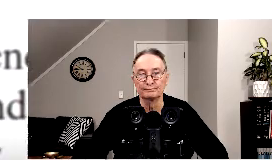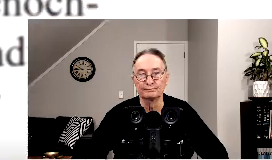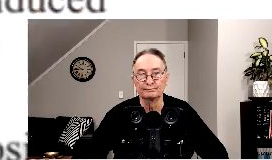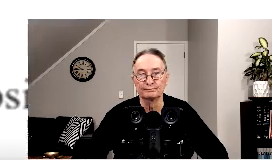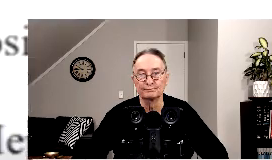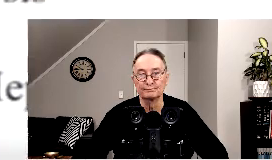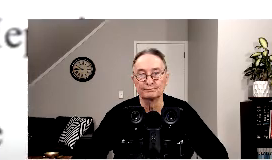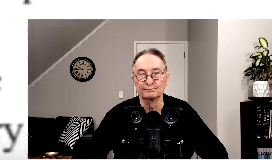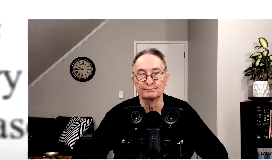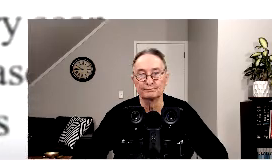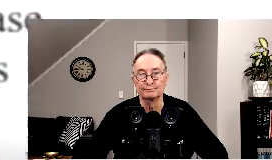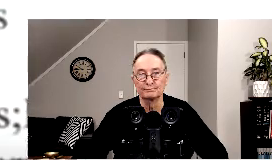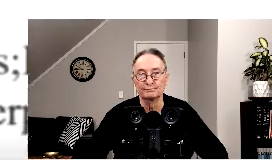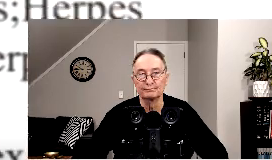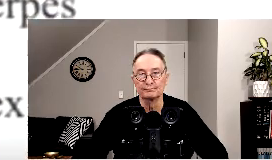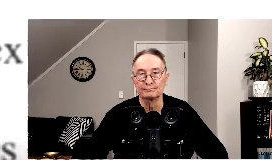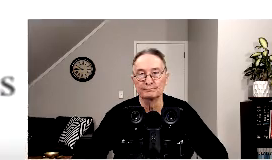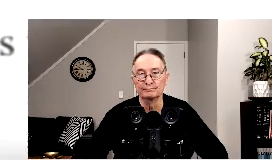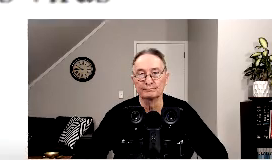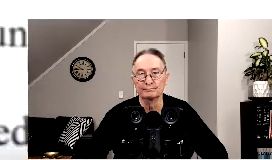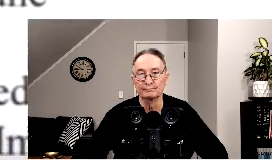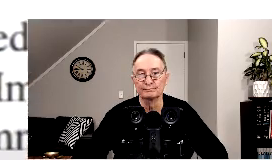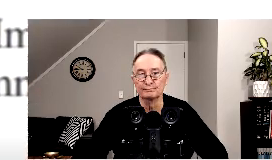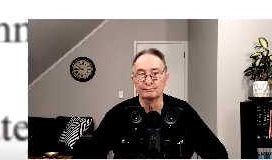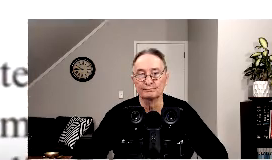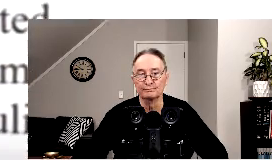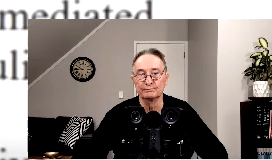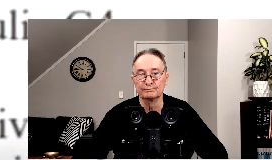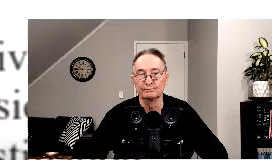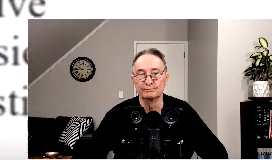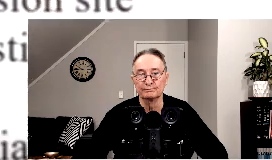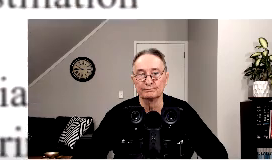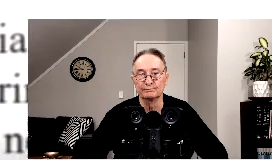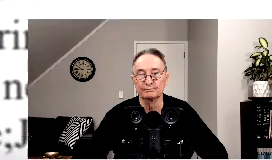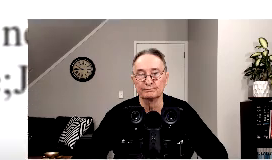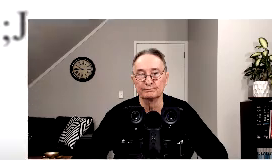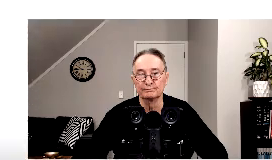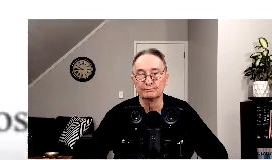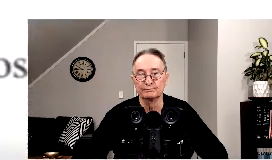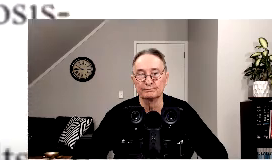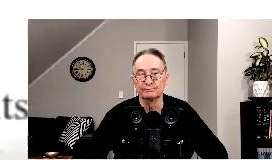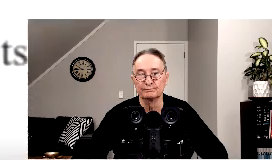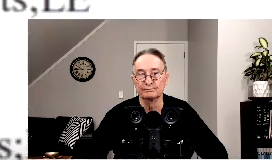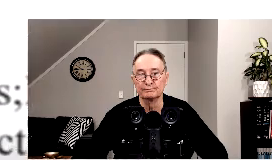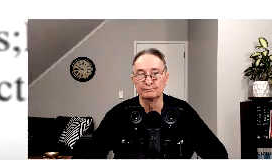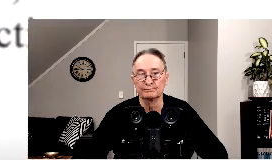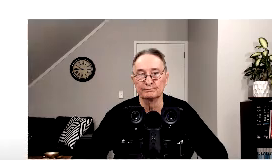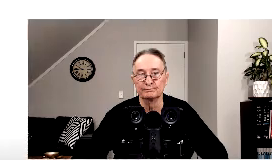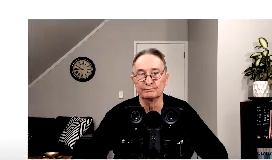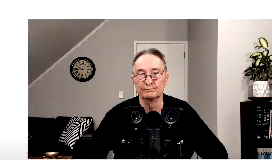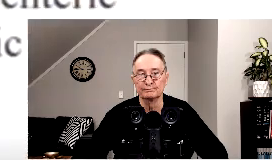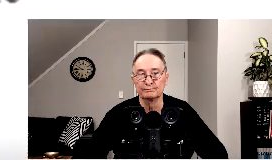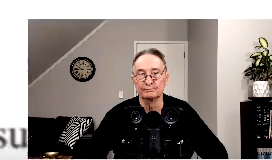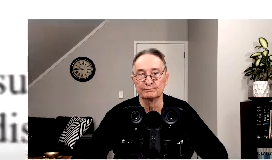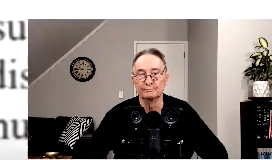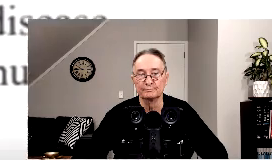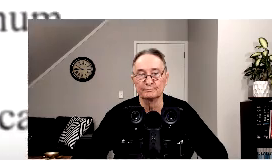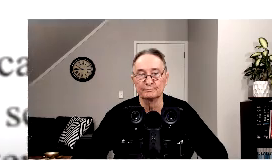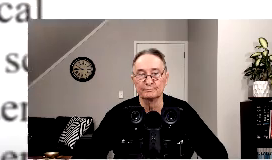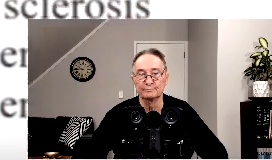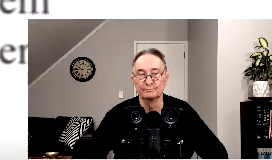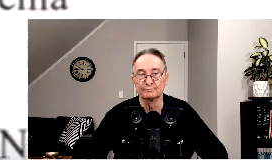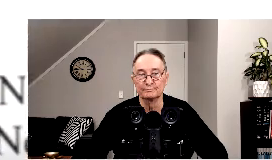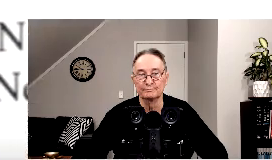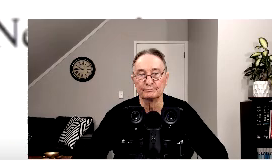there are many, many different conditions, including hemorrhages, even things like herpes, and different syndromes, which are associated with a period of time shortly after people were